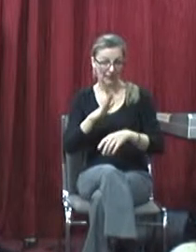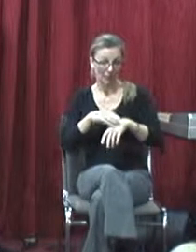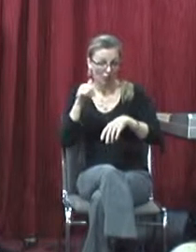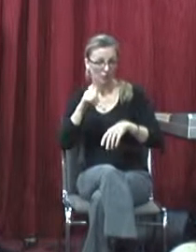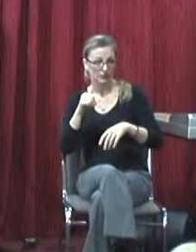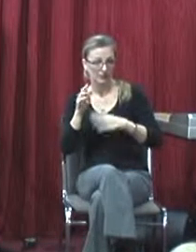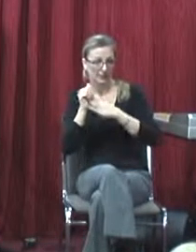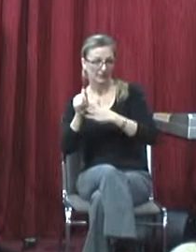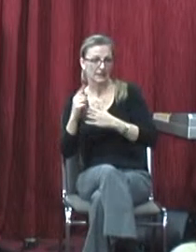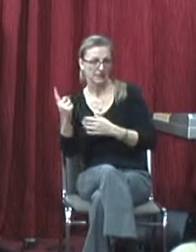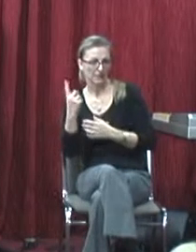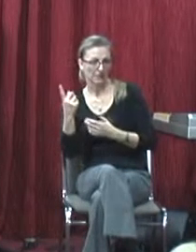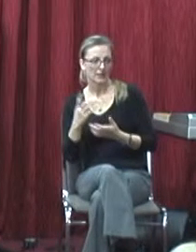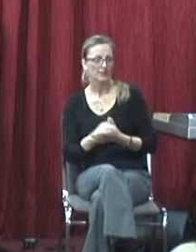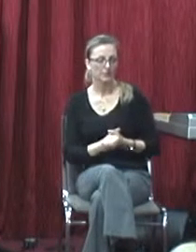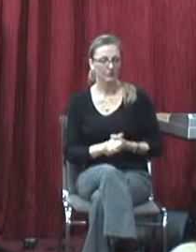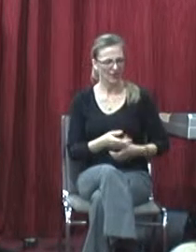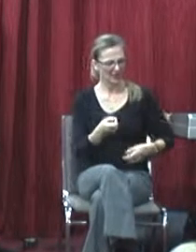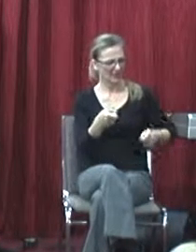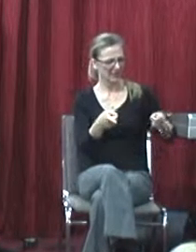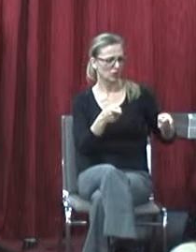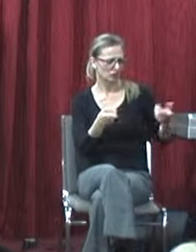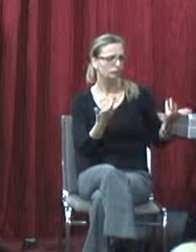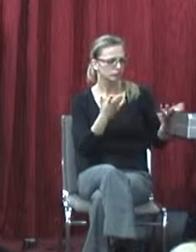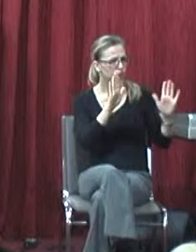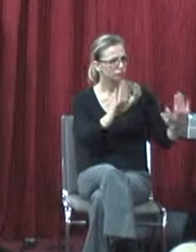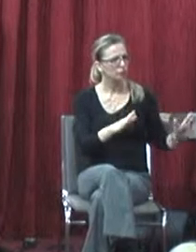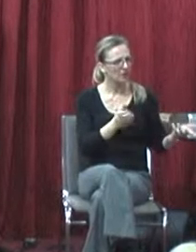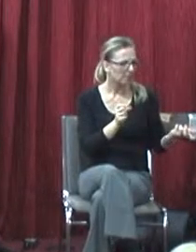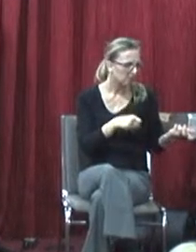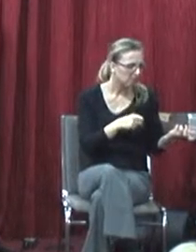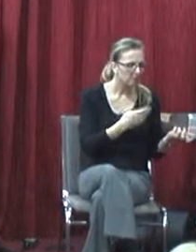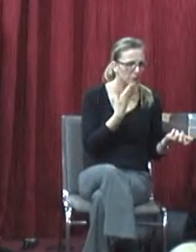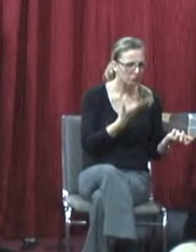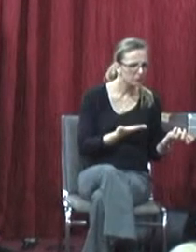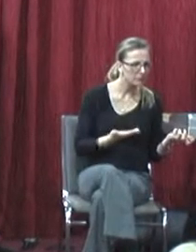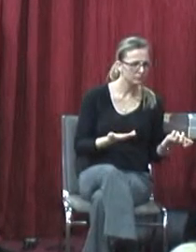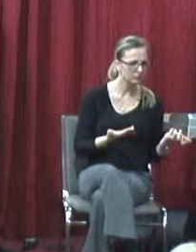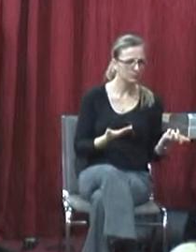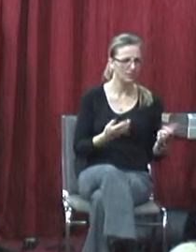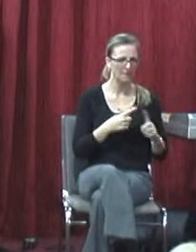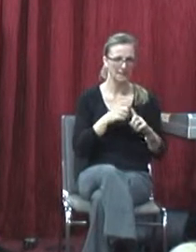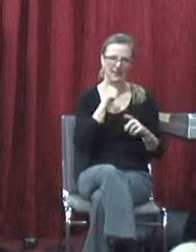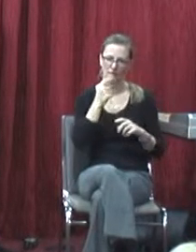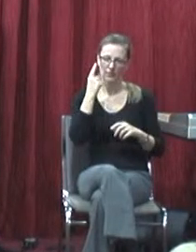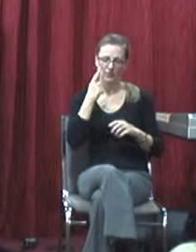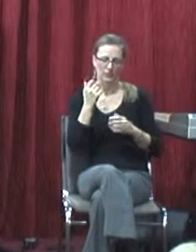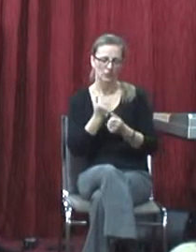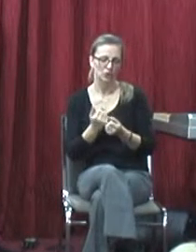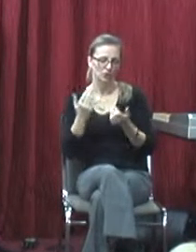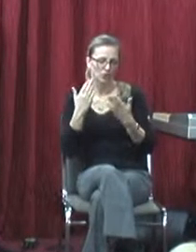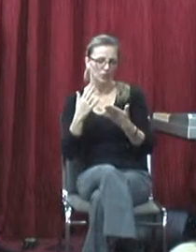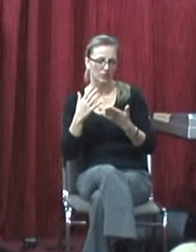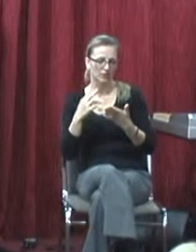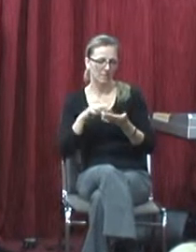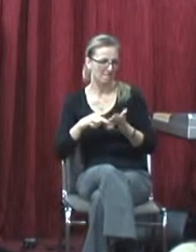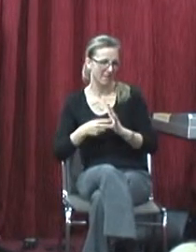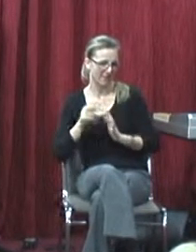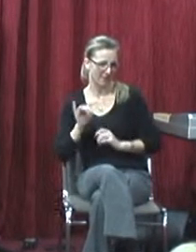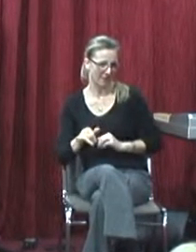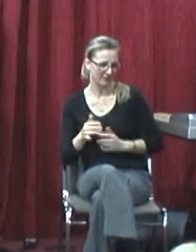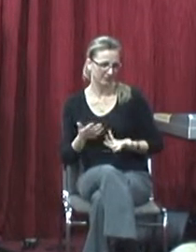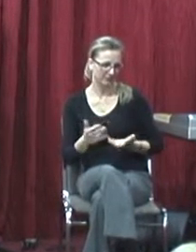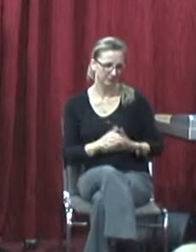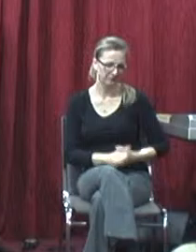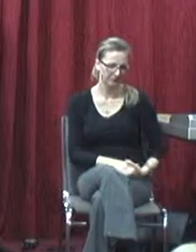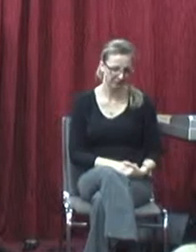believe that's what Yeshua was talking about when he says to be great in the kingdom, you need to be servants. You need to serve each